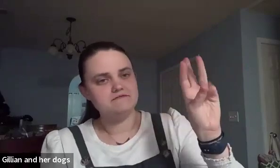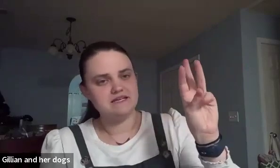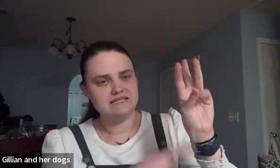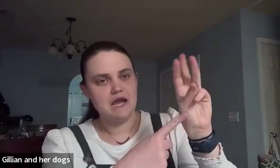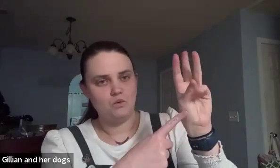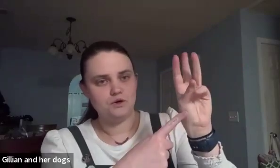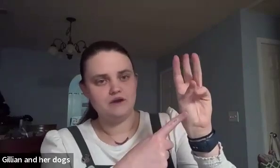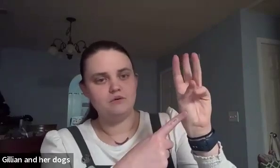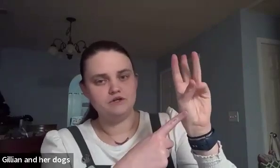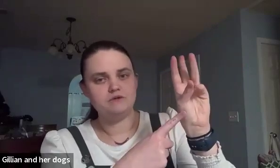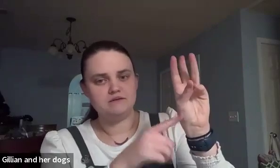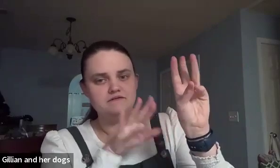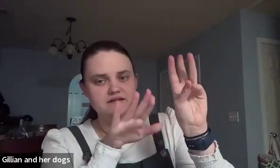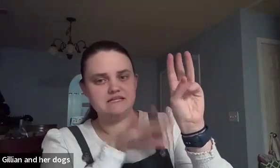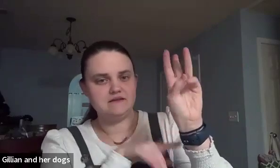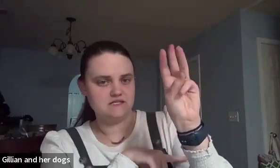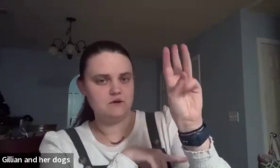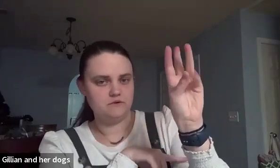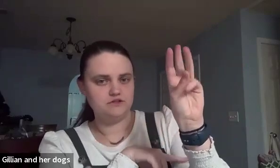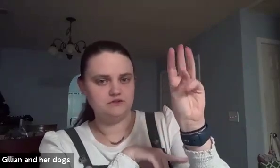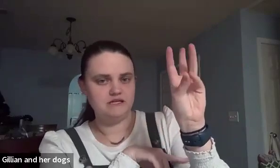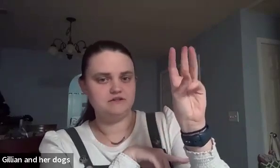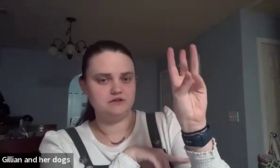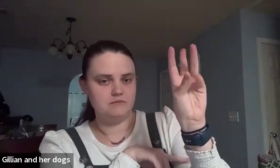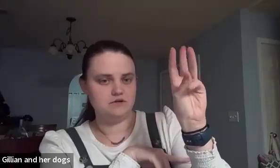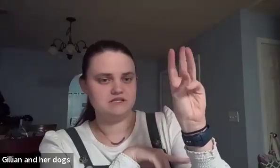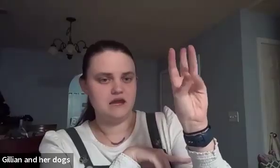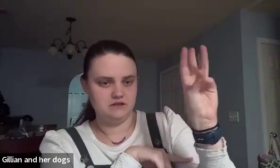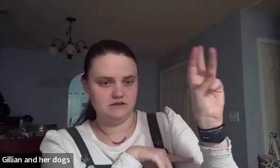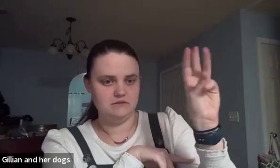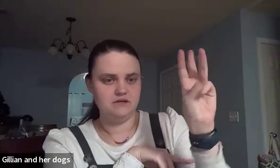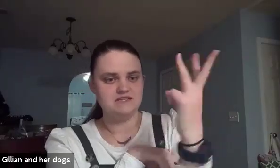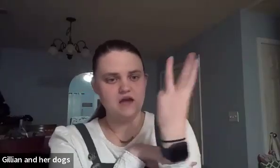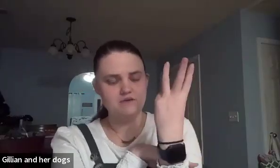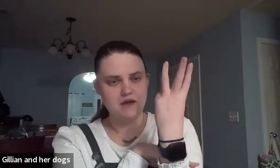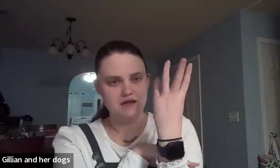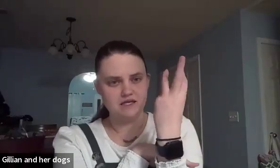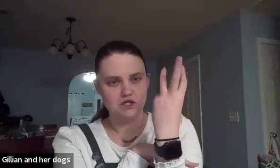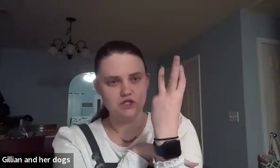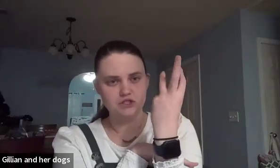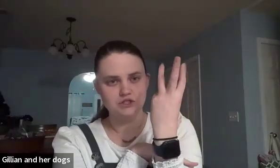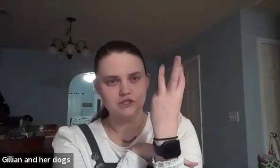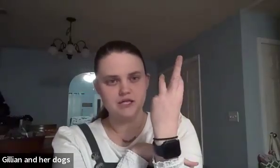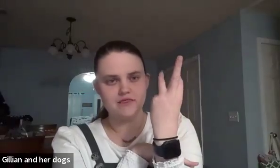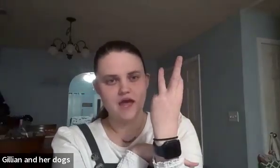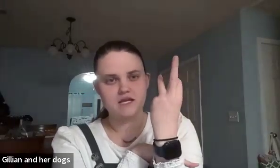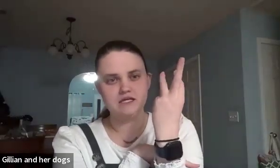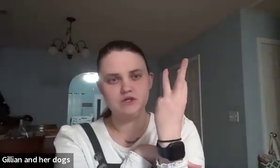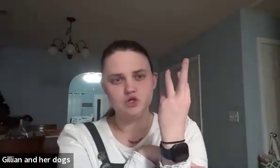have it facing outward. I would recommend facing it this way when you're doing your numbers counting. Because if you have it back here, that can